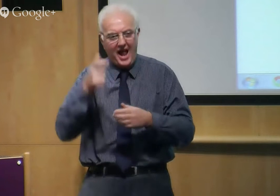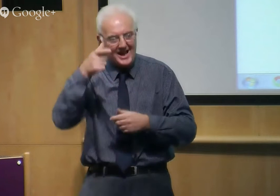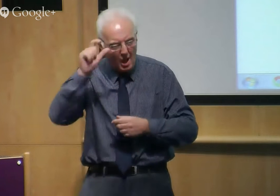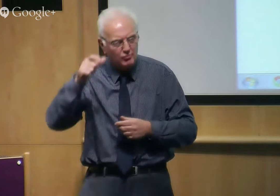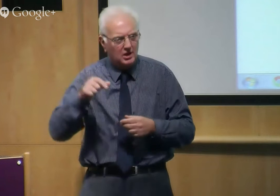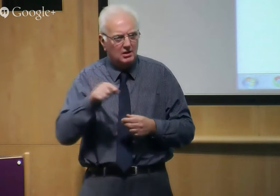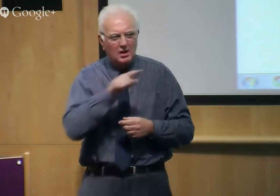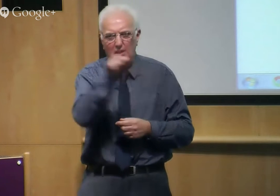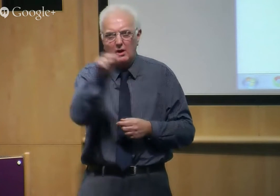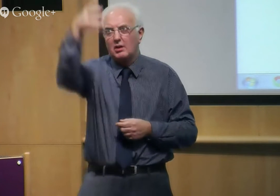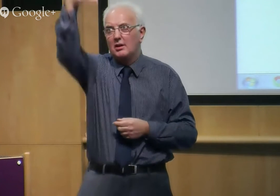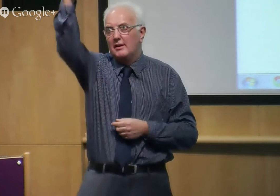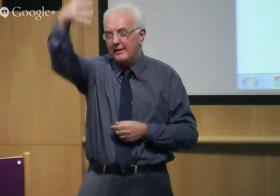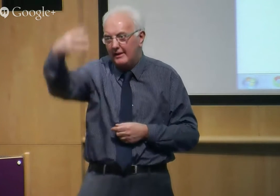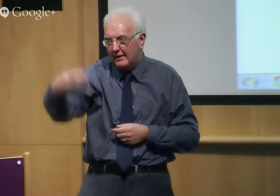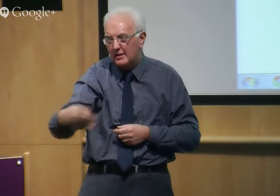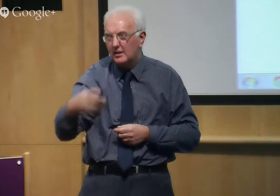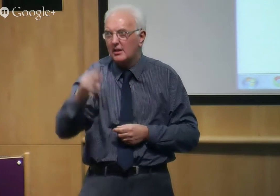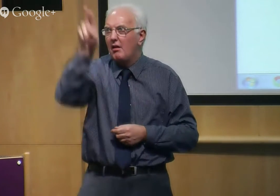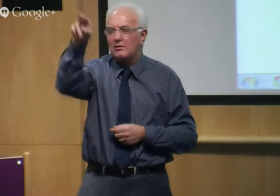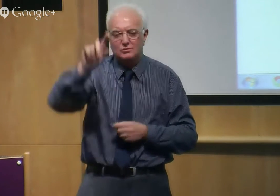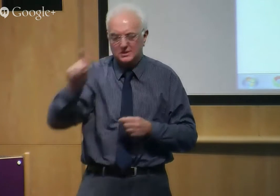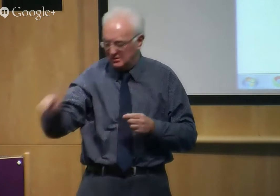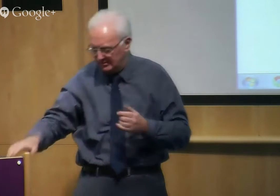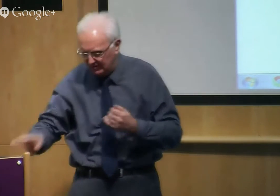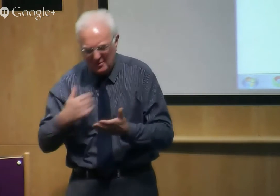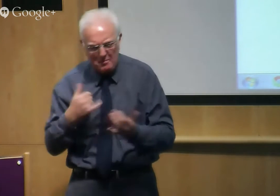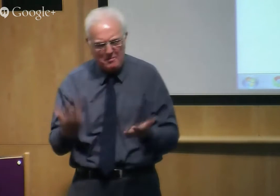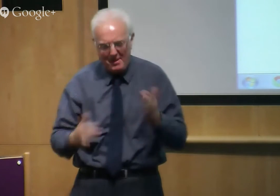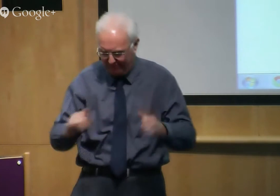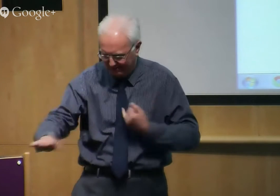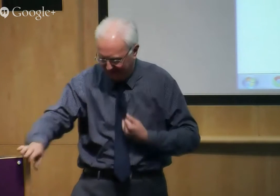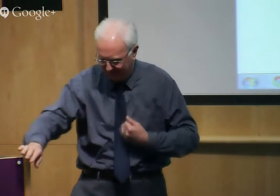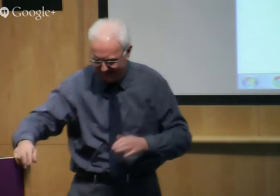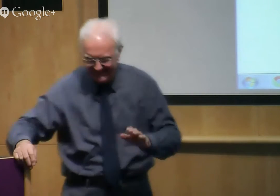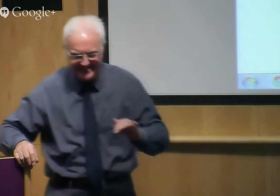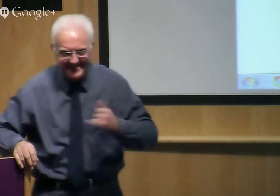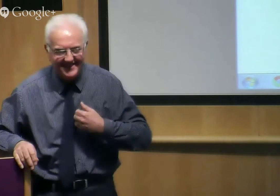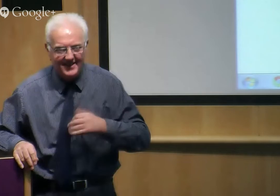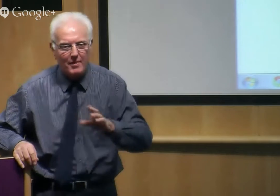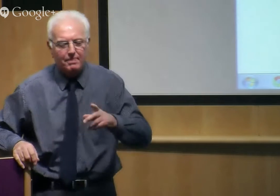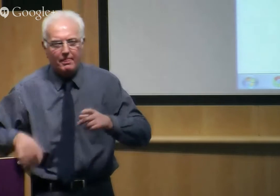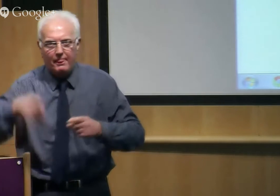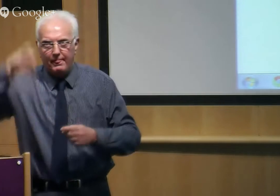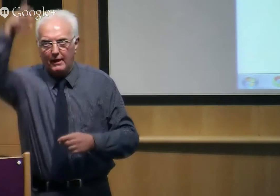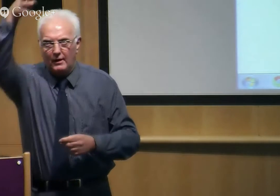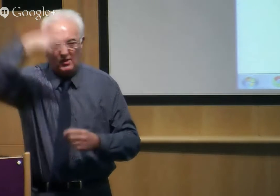about the GP doctors and the counsellors. Just make sure.